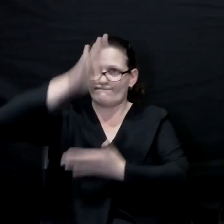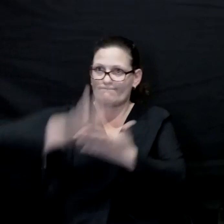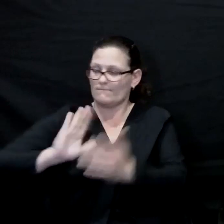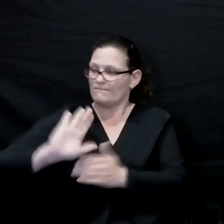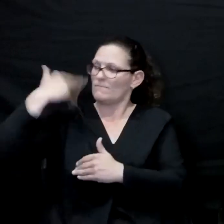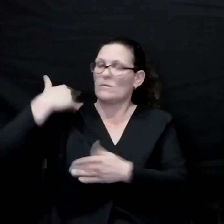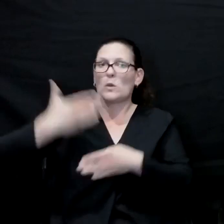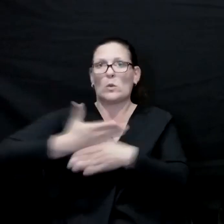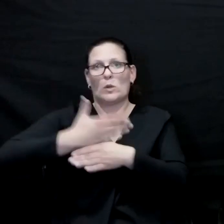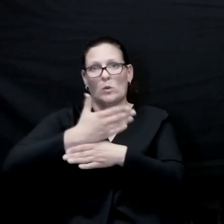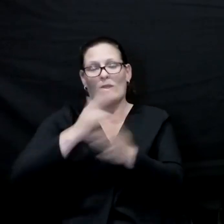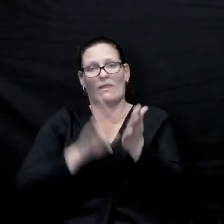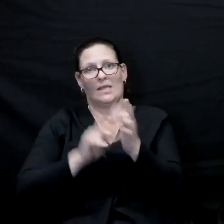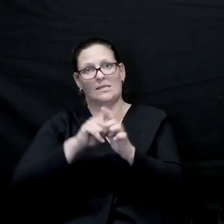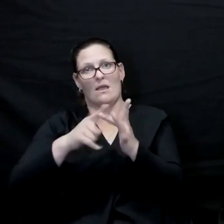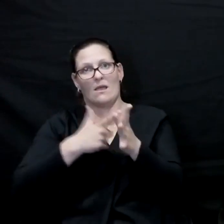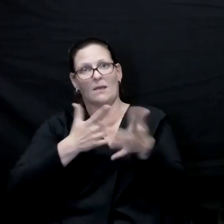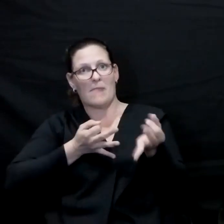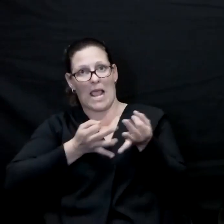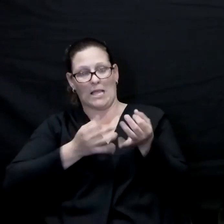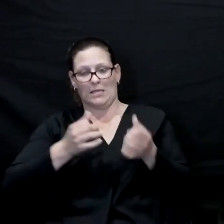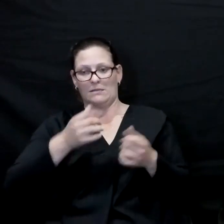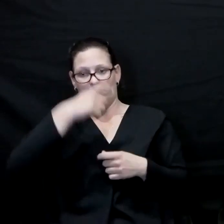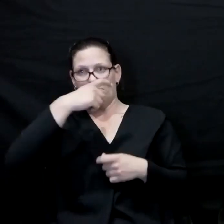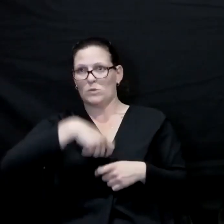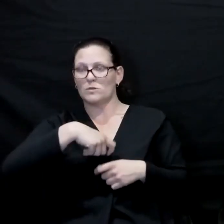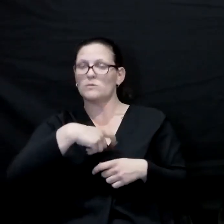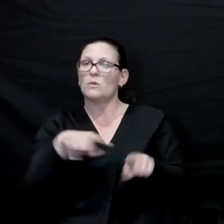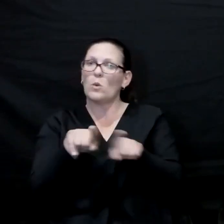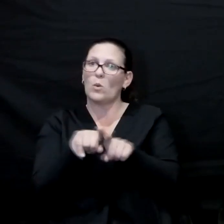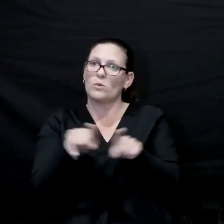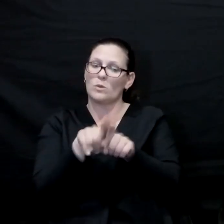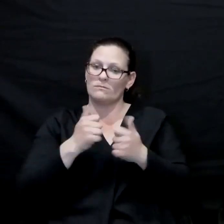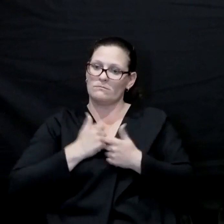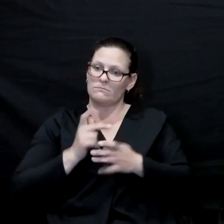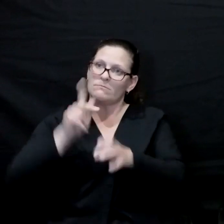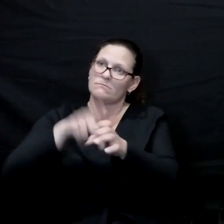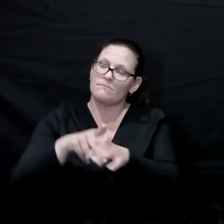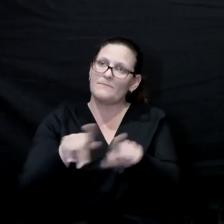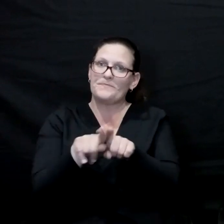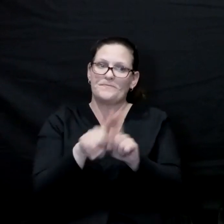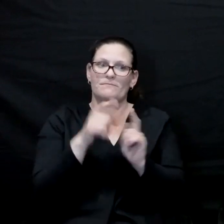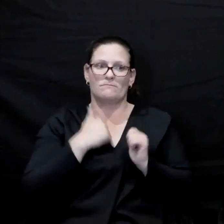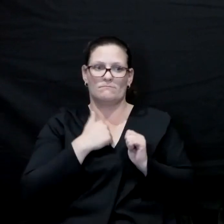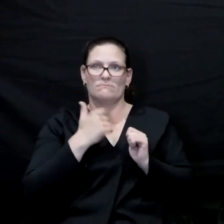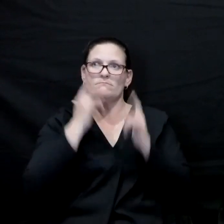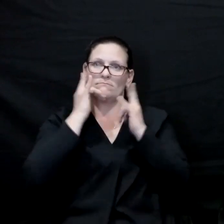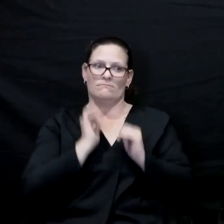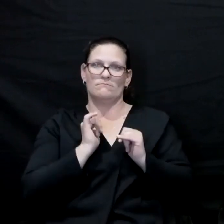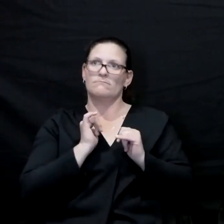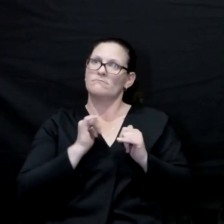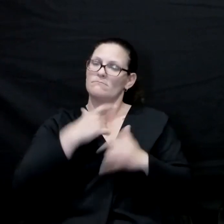working closely with disability advocates, is that in order to avoid going to an internal review,